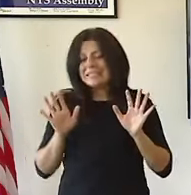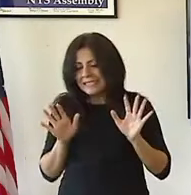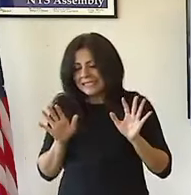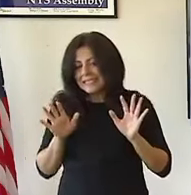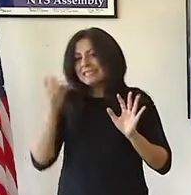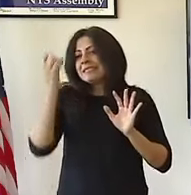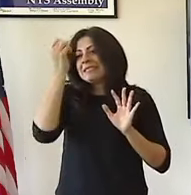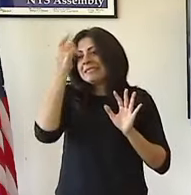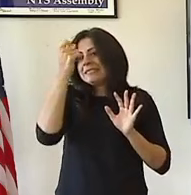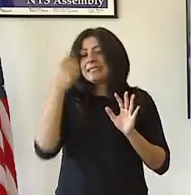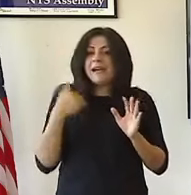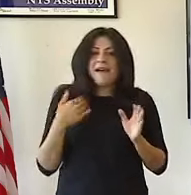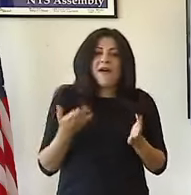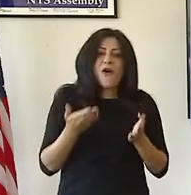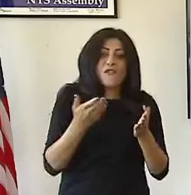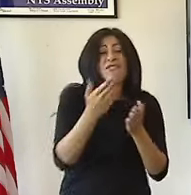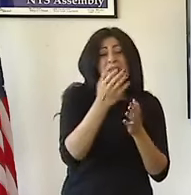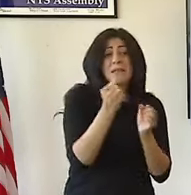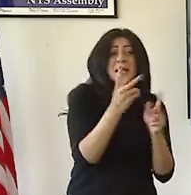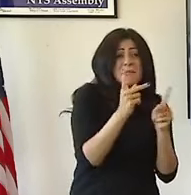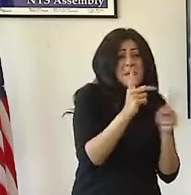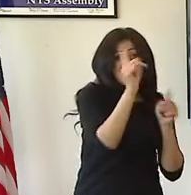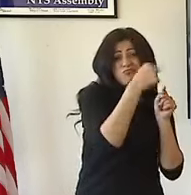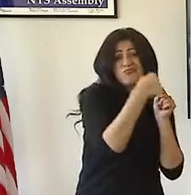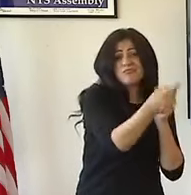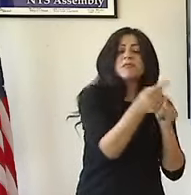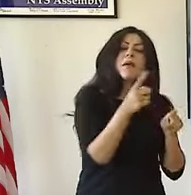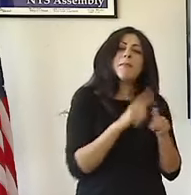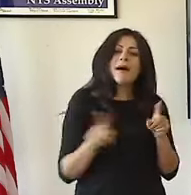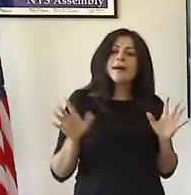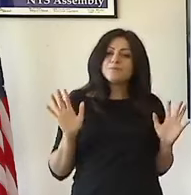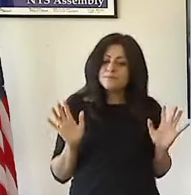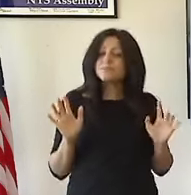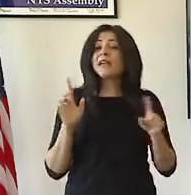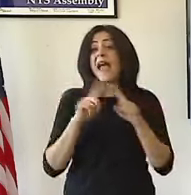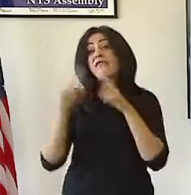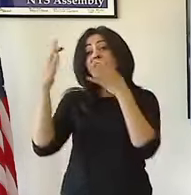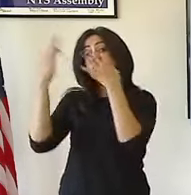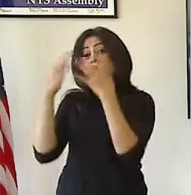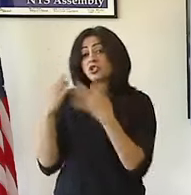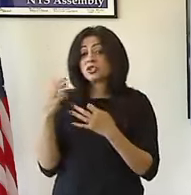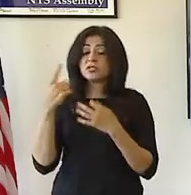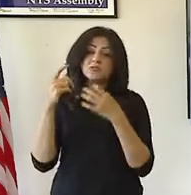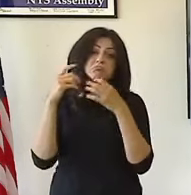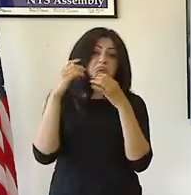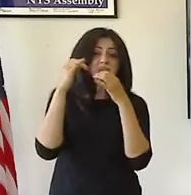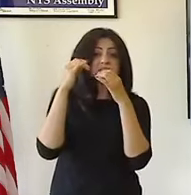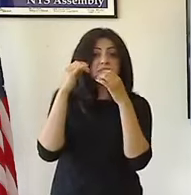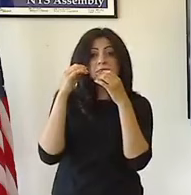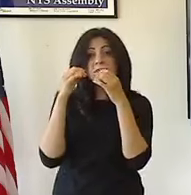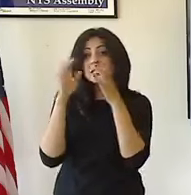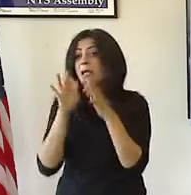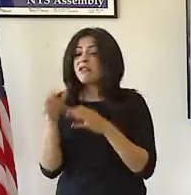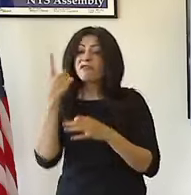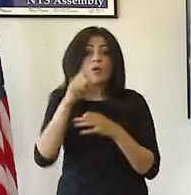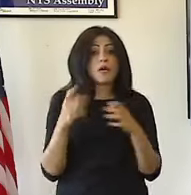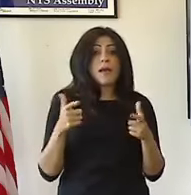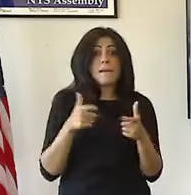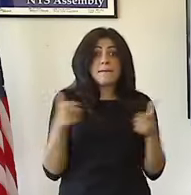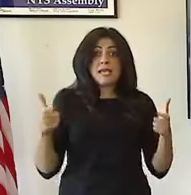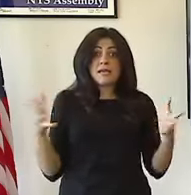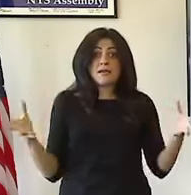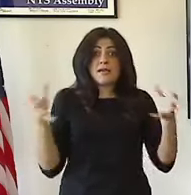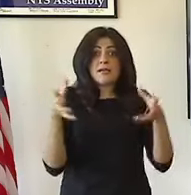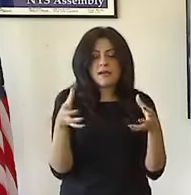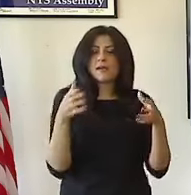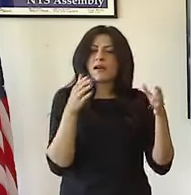some people don't necessarily agree with me. There are instructions for those events and activities that are